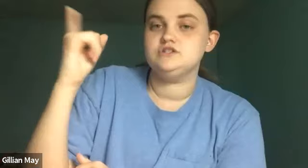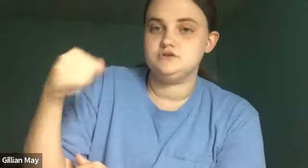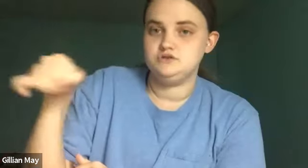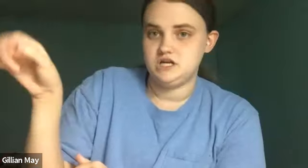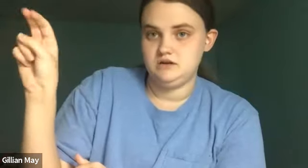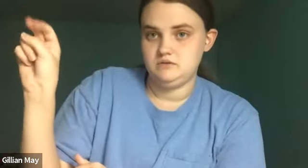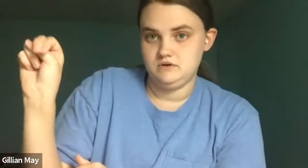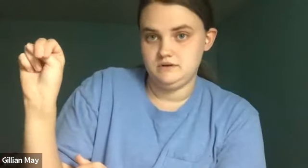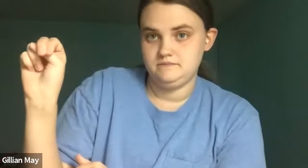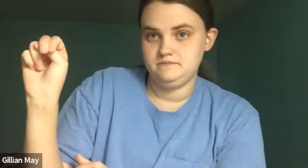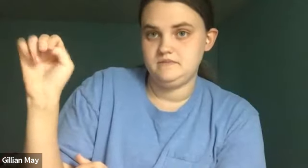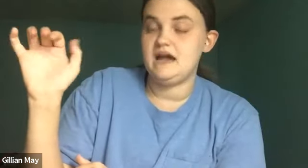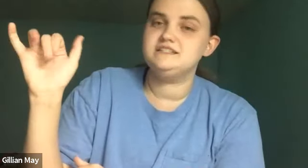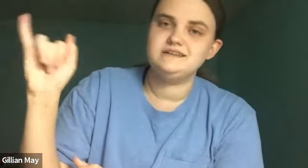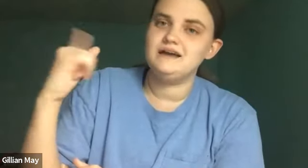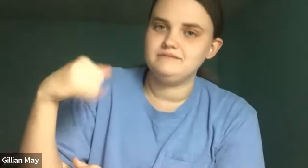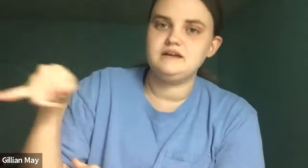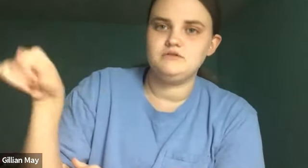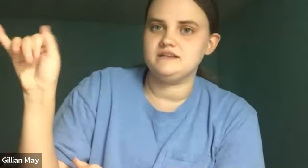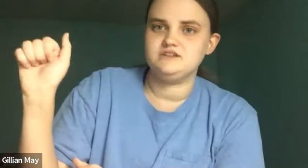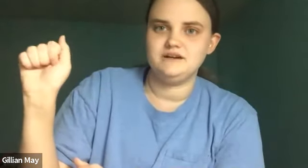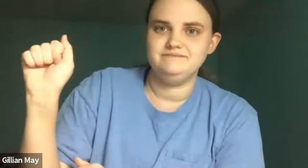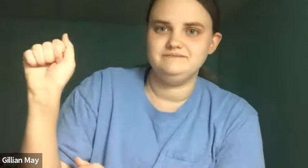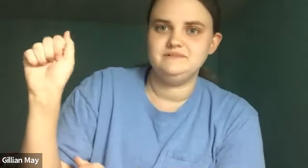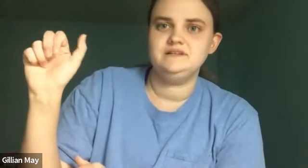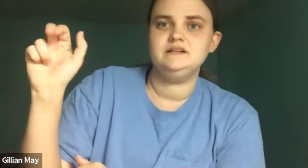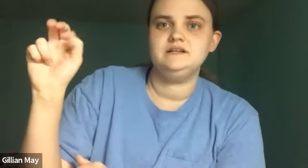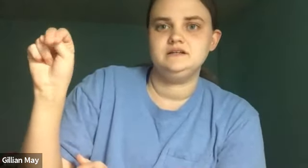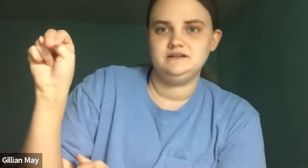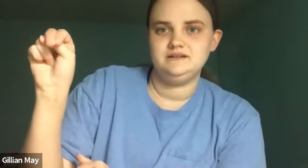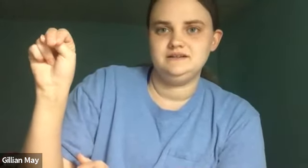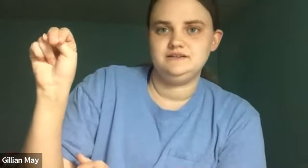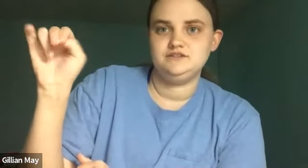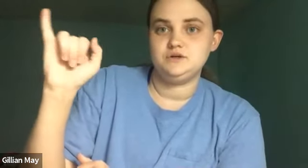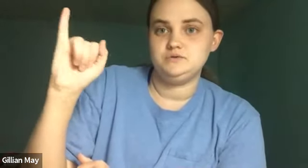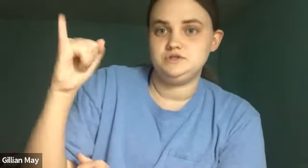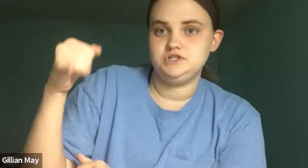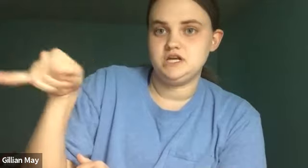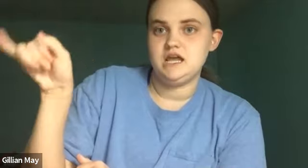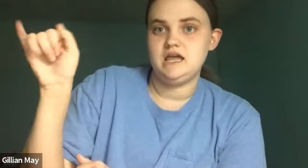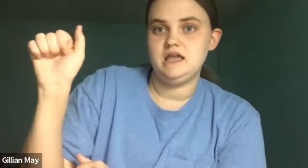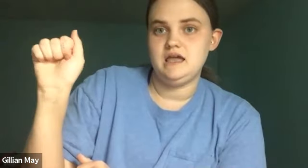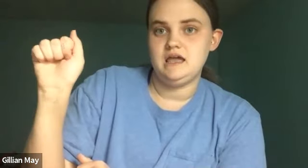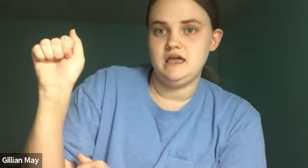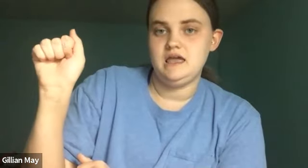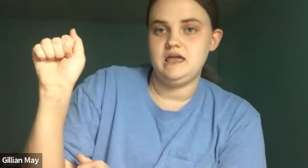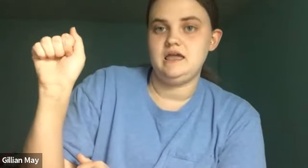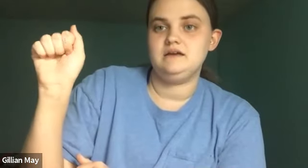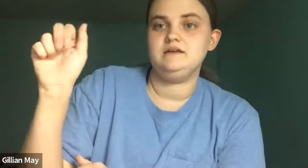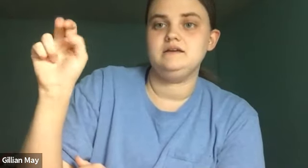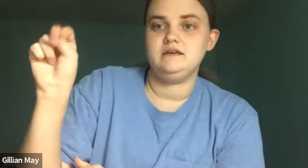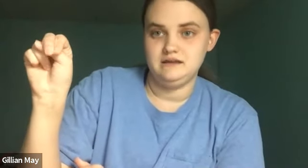So January. I go fast, sorry. So J-A-N.